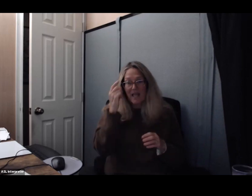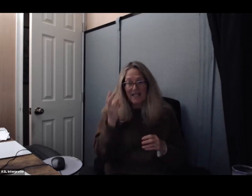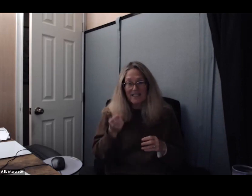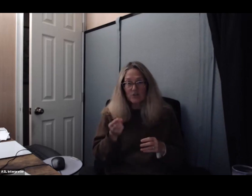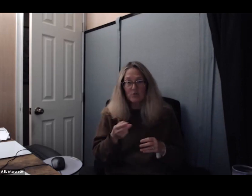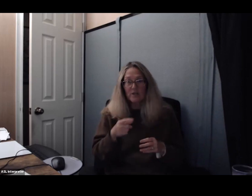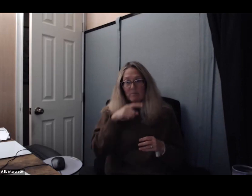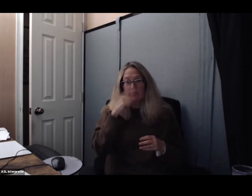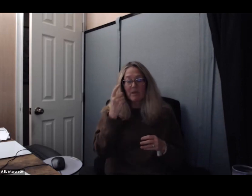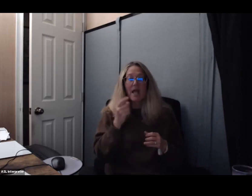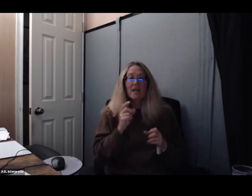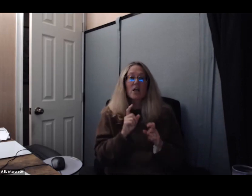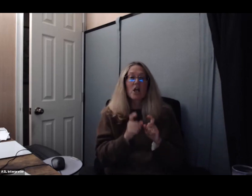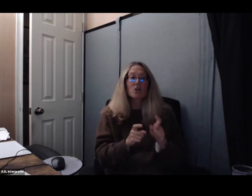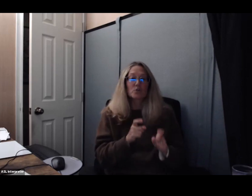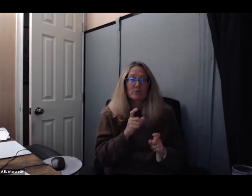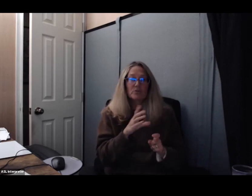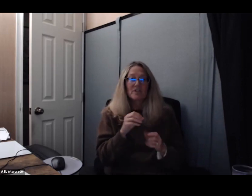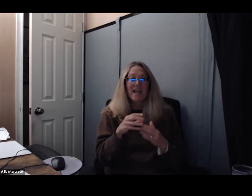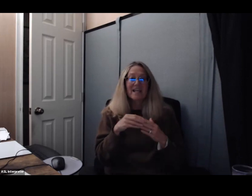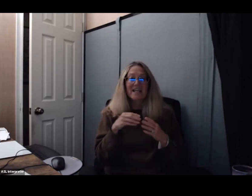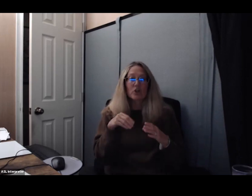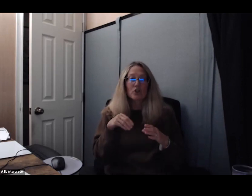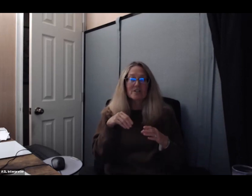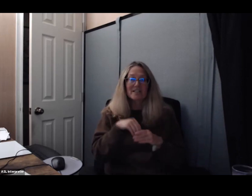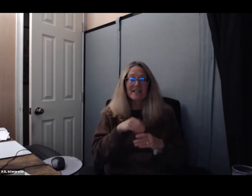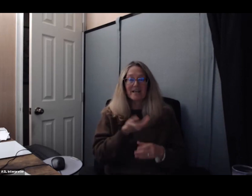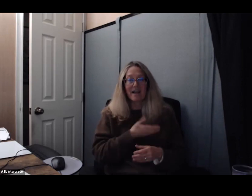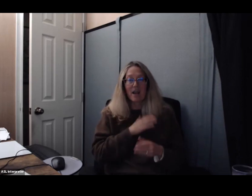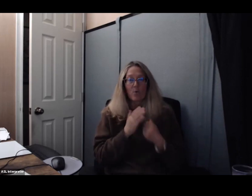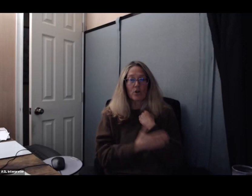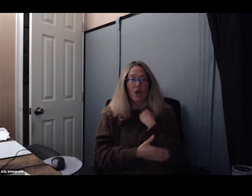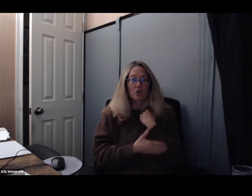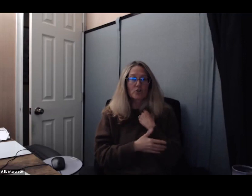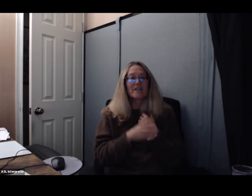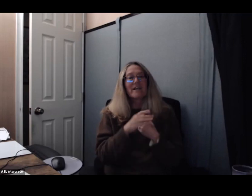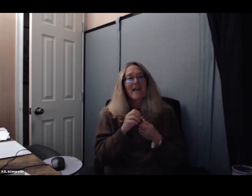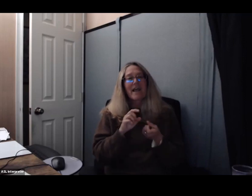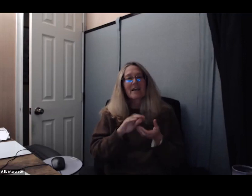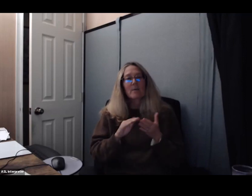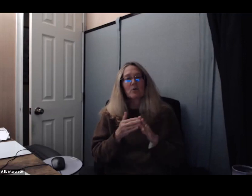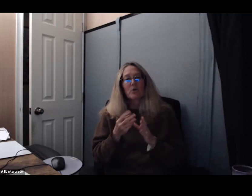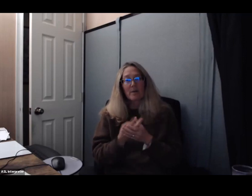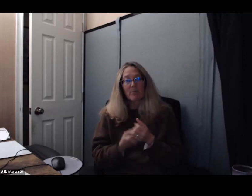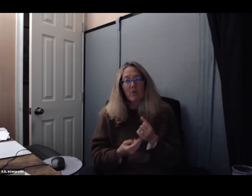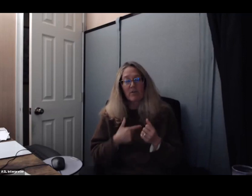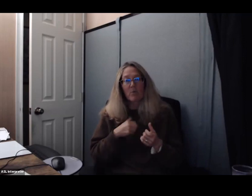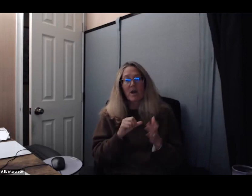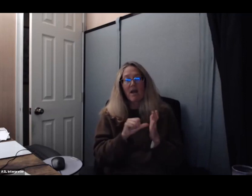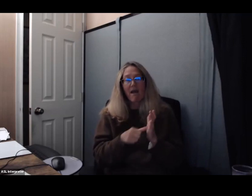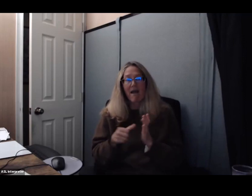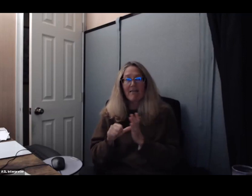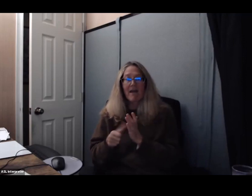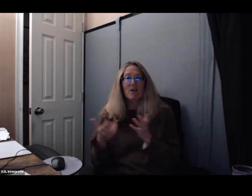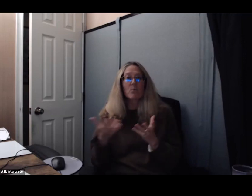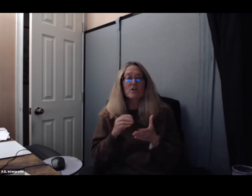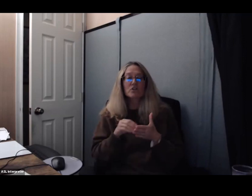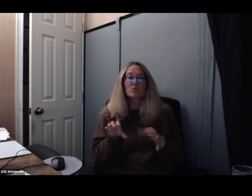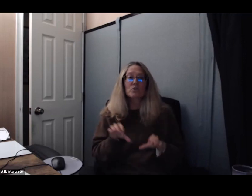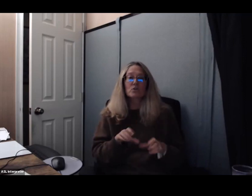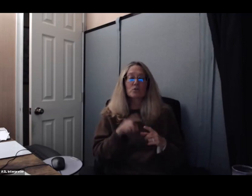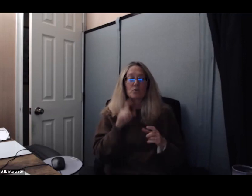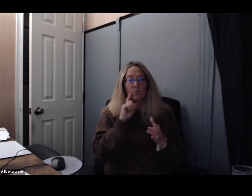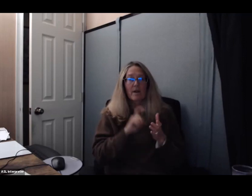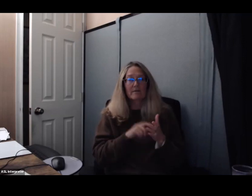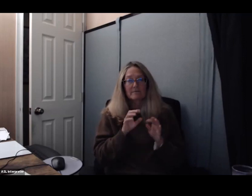about Black contributions and Black leaders in our country. And in our community. So I just wanted to highlight the work that students are doing to recognize